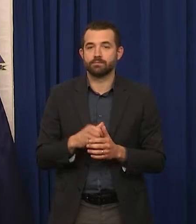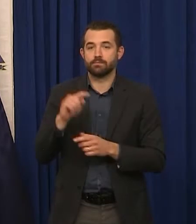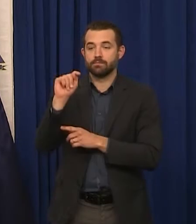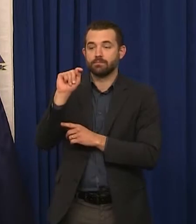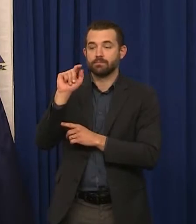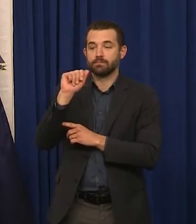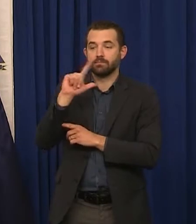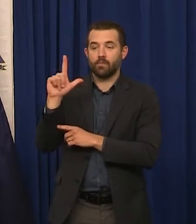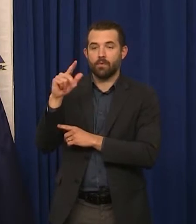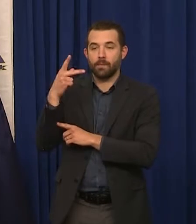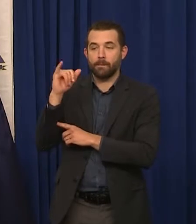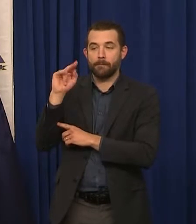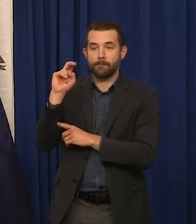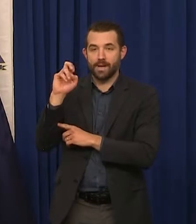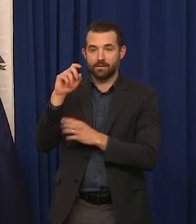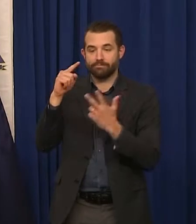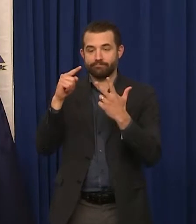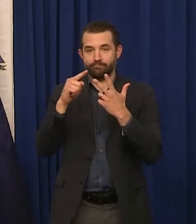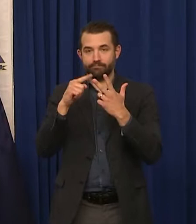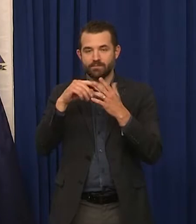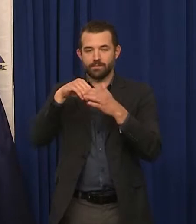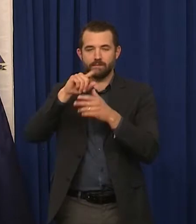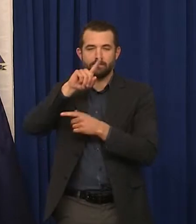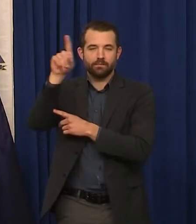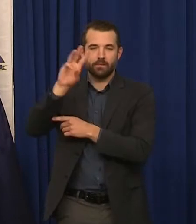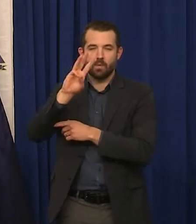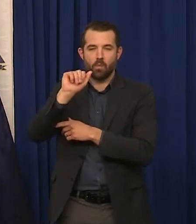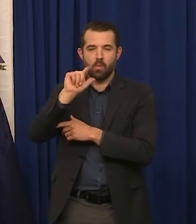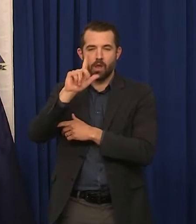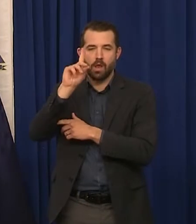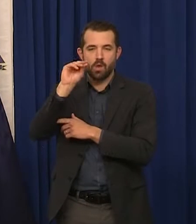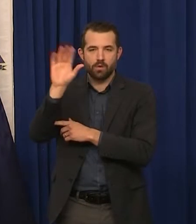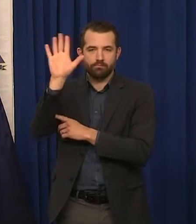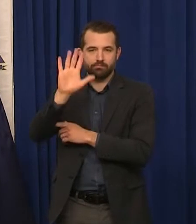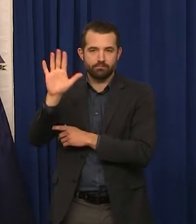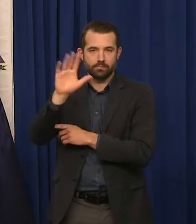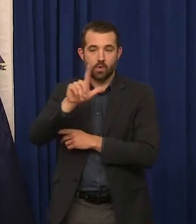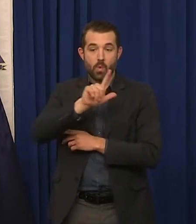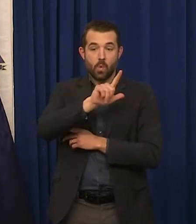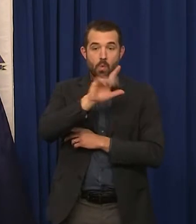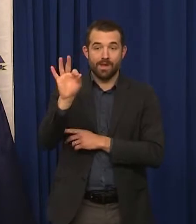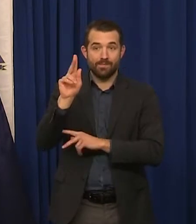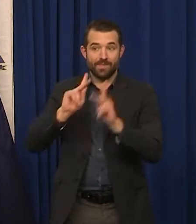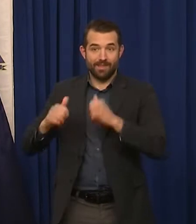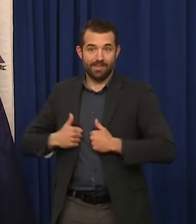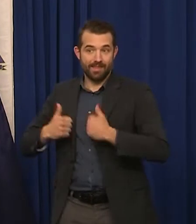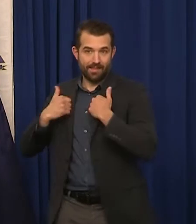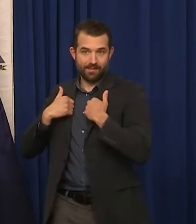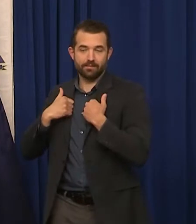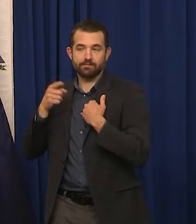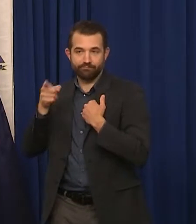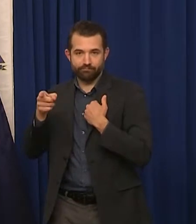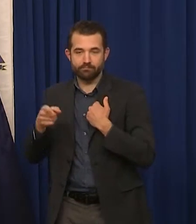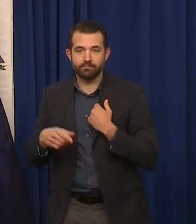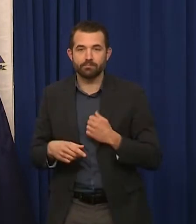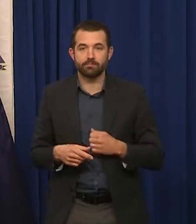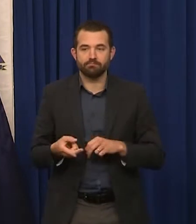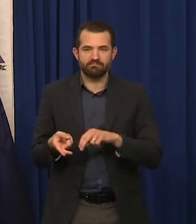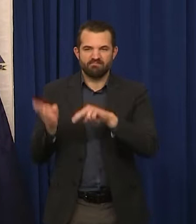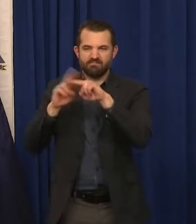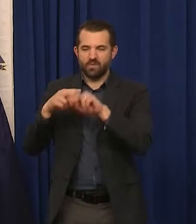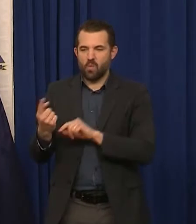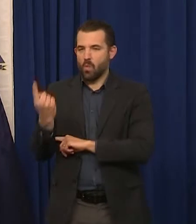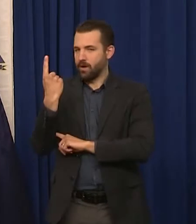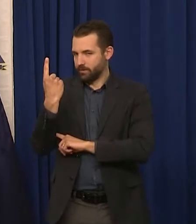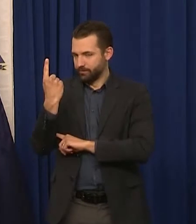in Waldo County, there have been 29 residents diagnosed with COVID-19. That's an increase of 1